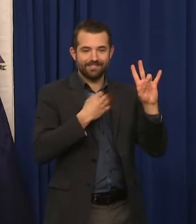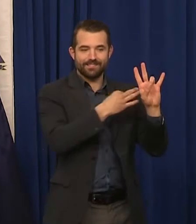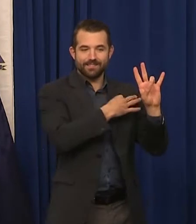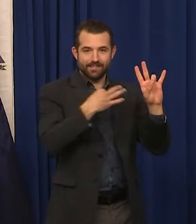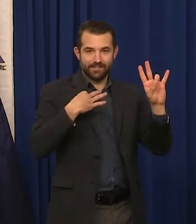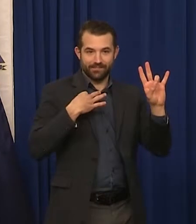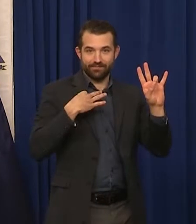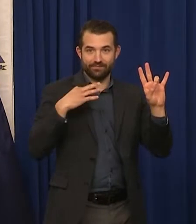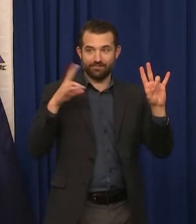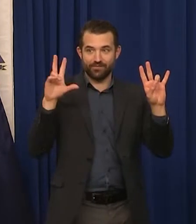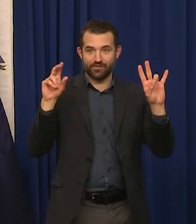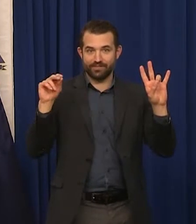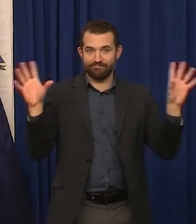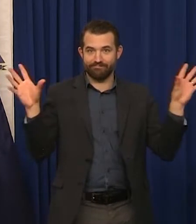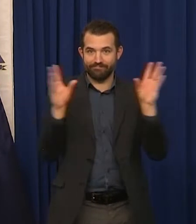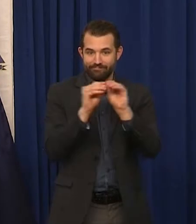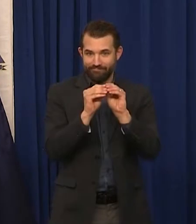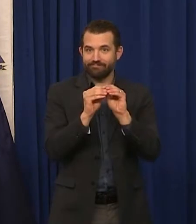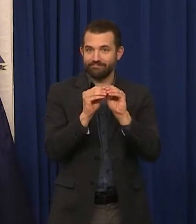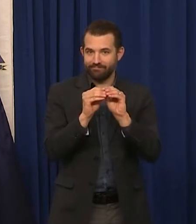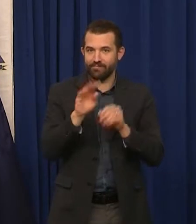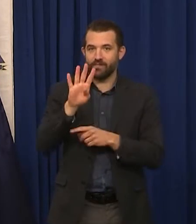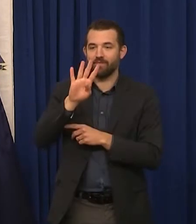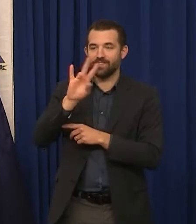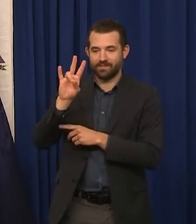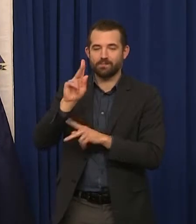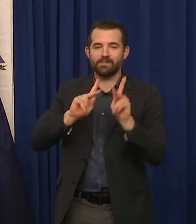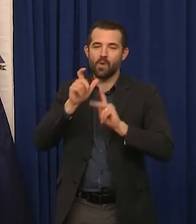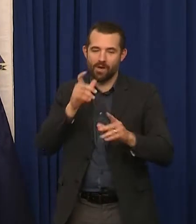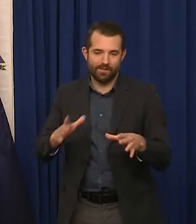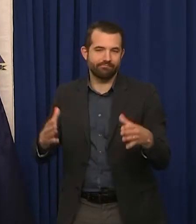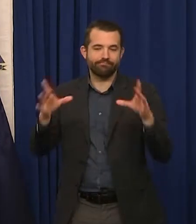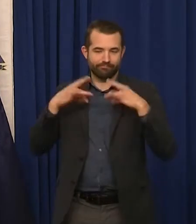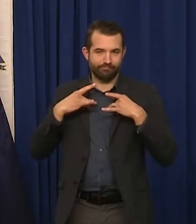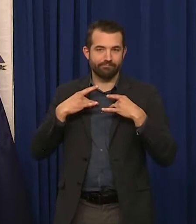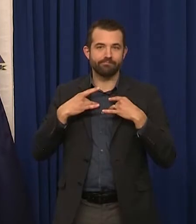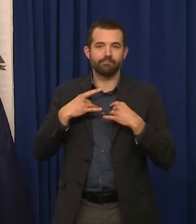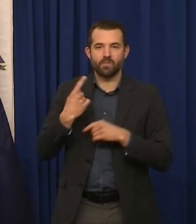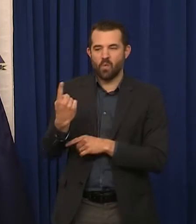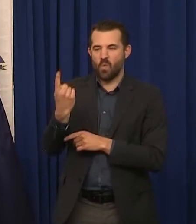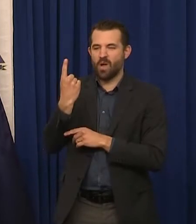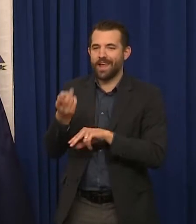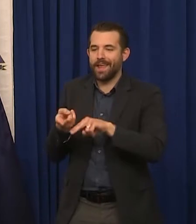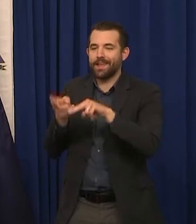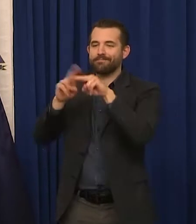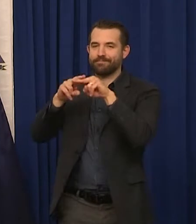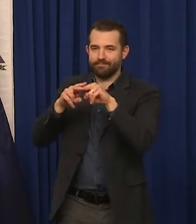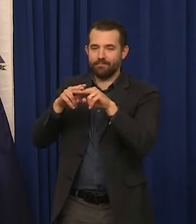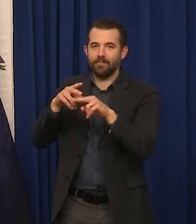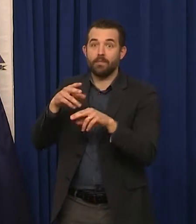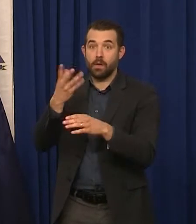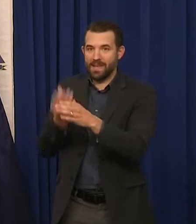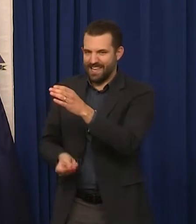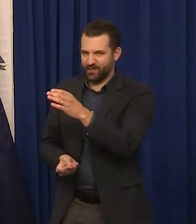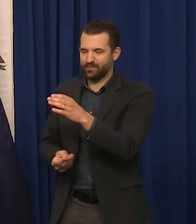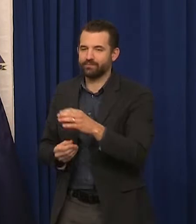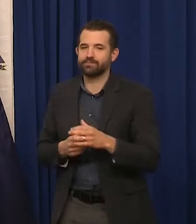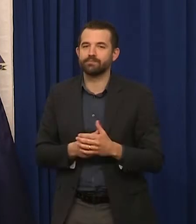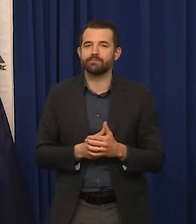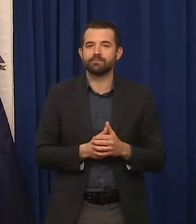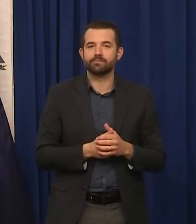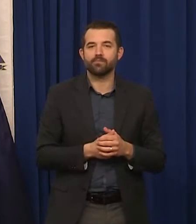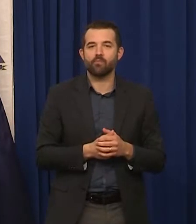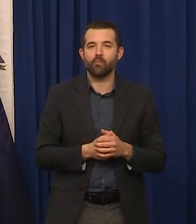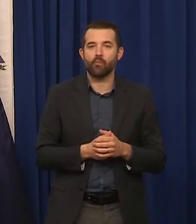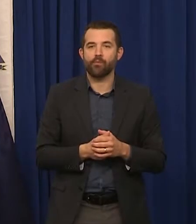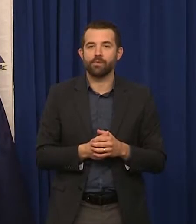with COVID-19. There has sadly been an additional individual who passed away at that facility, bringing the